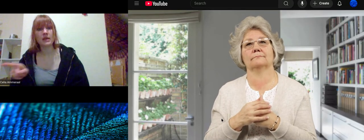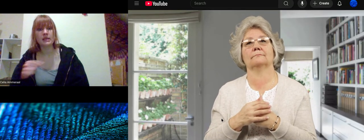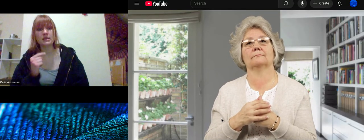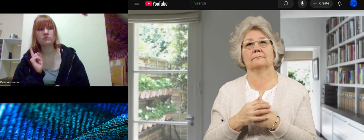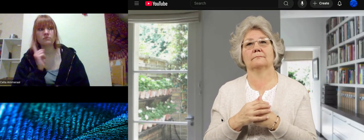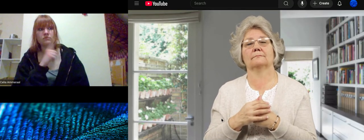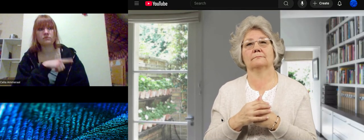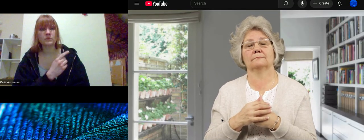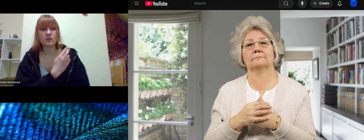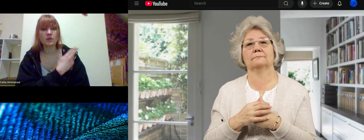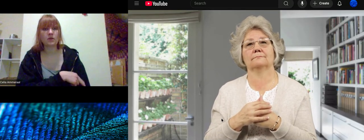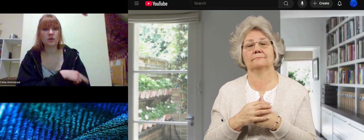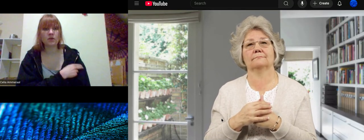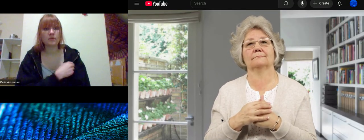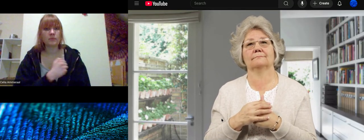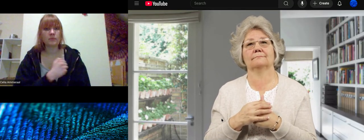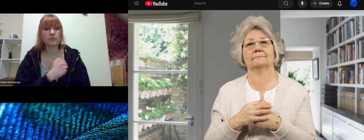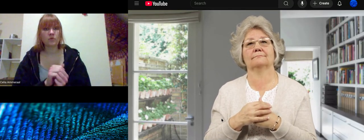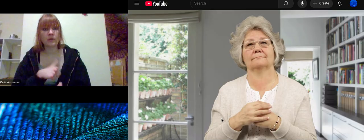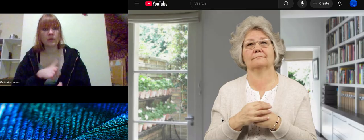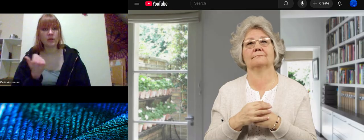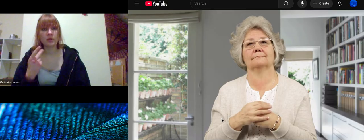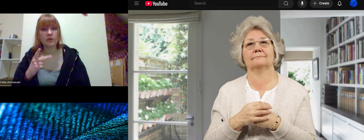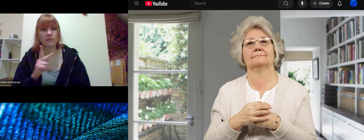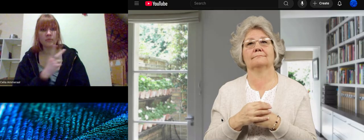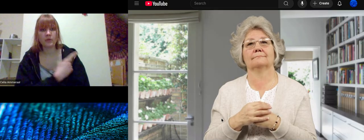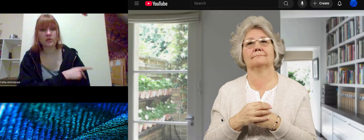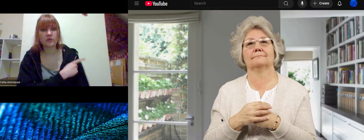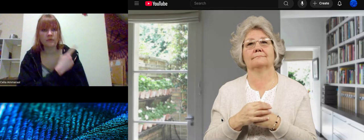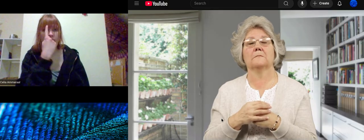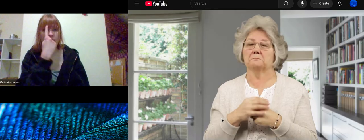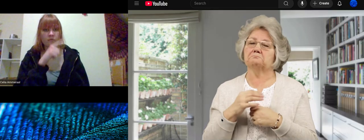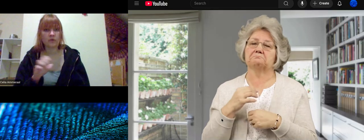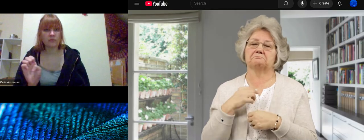I could help you with? I'm his medical assistant.